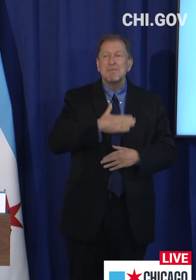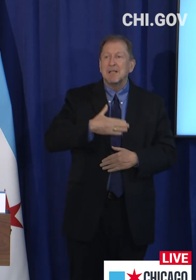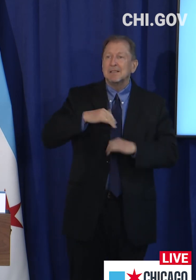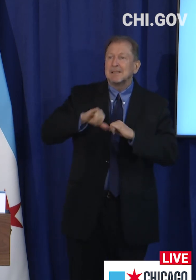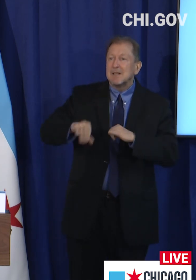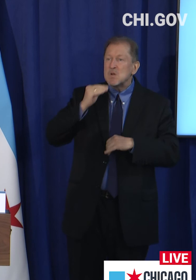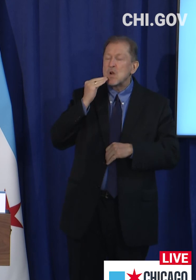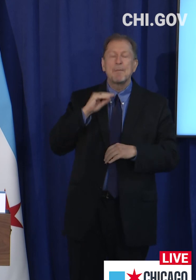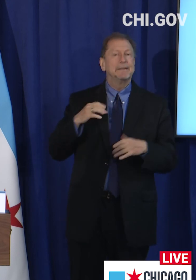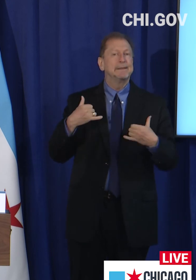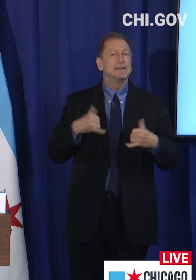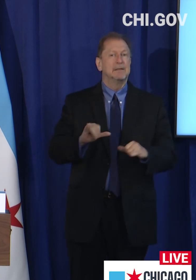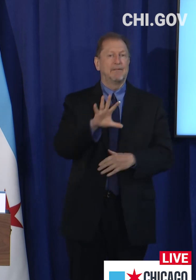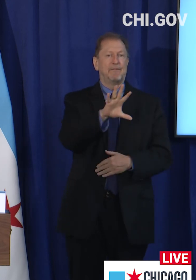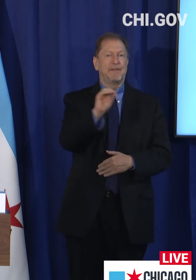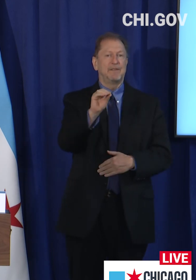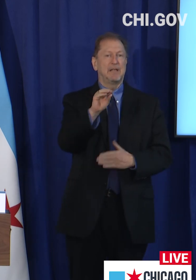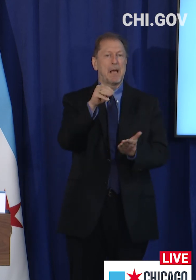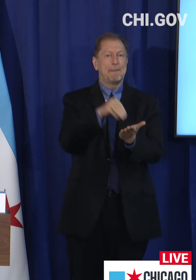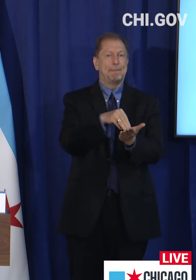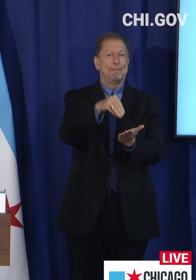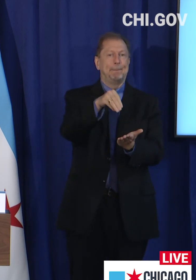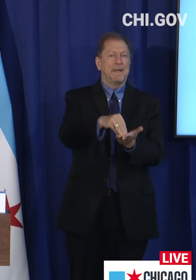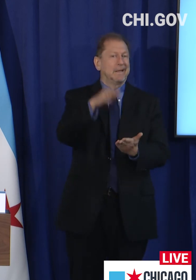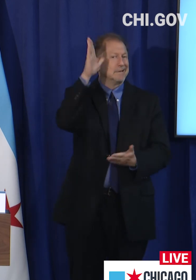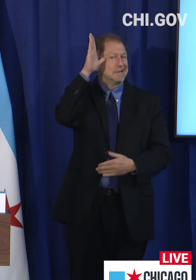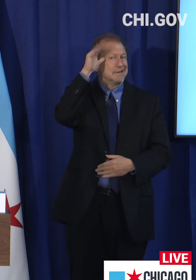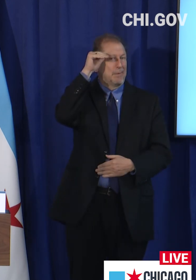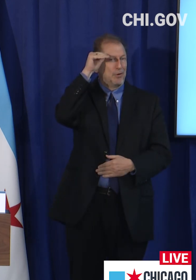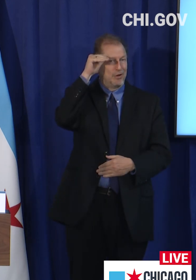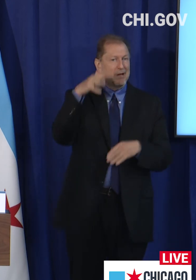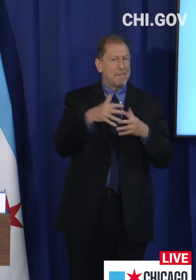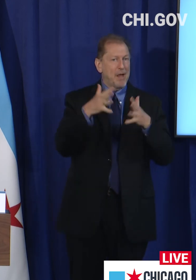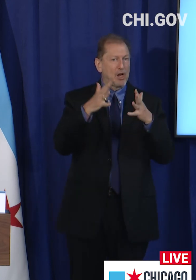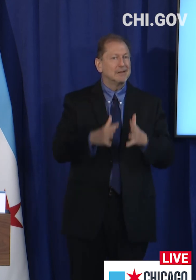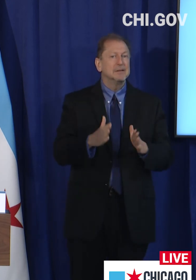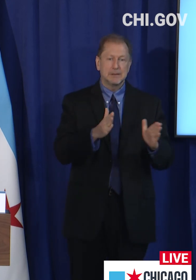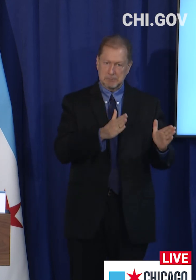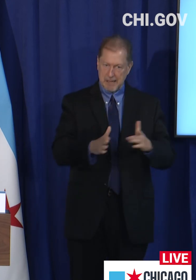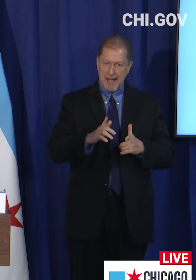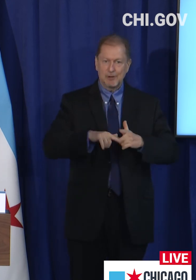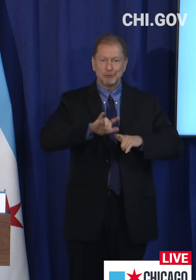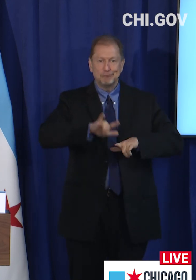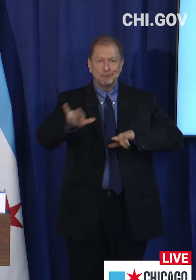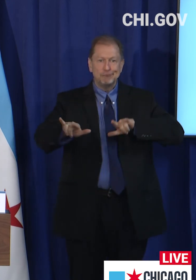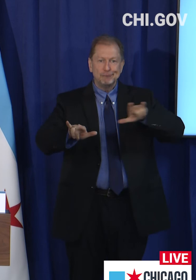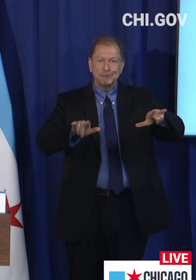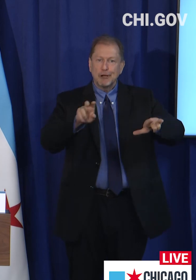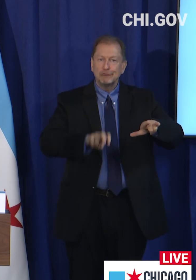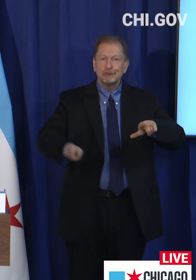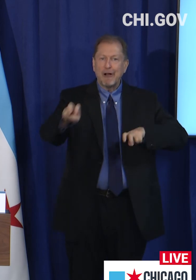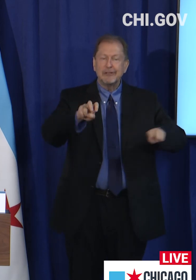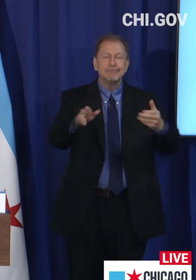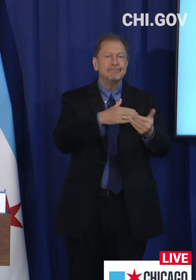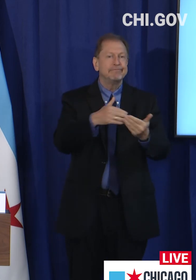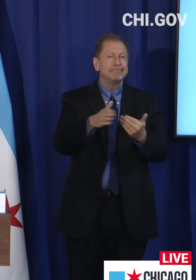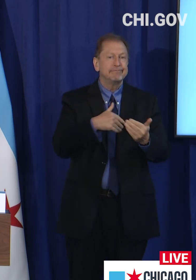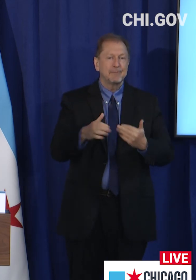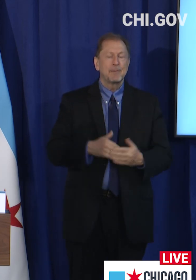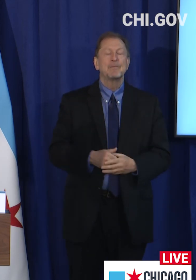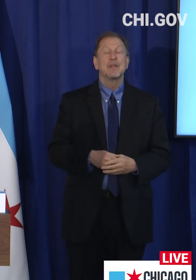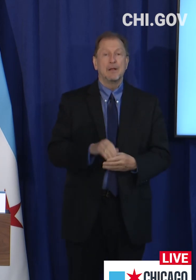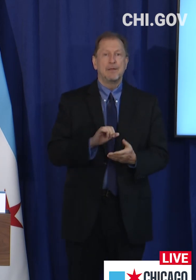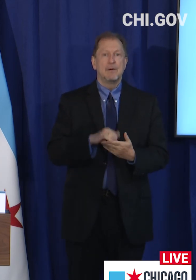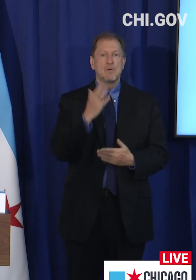travel this weekend. That is why we need to double down on our precautions in order to prevent a continued rise